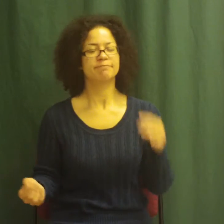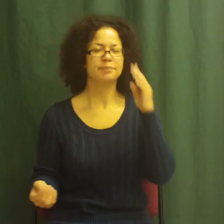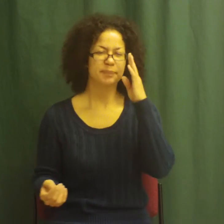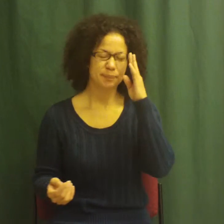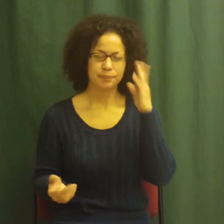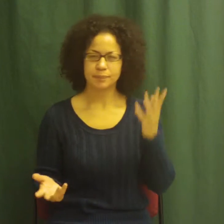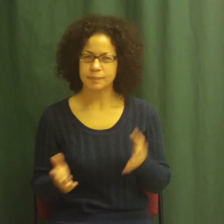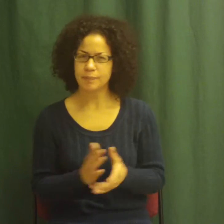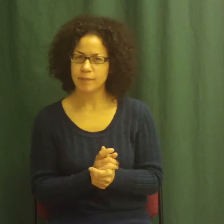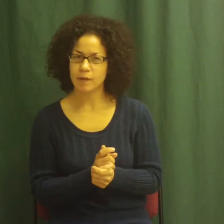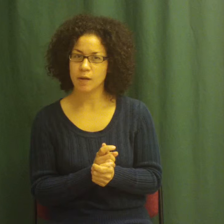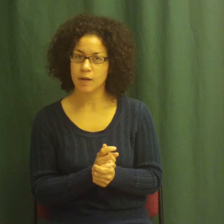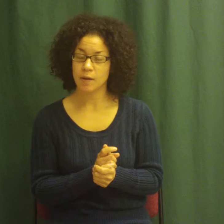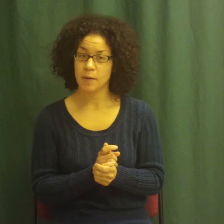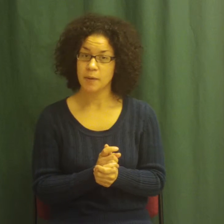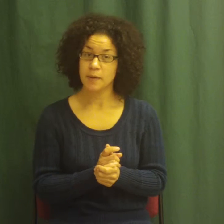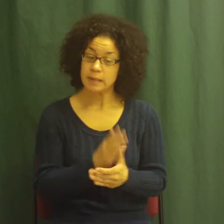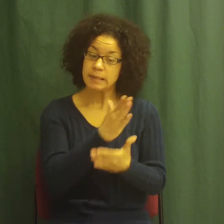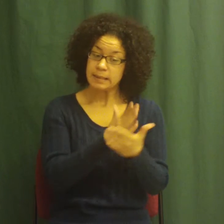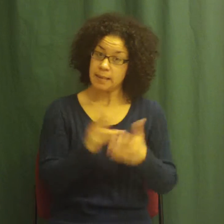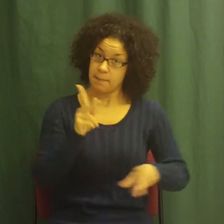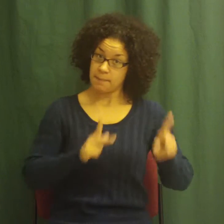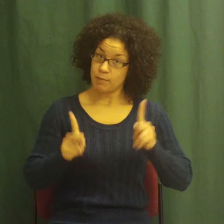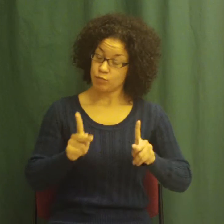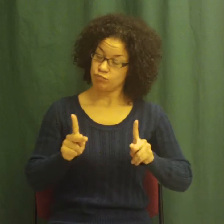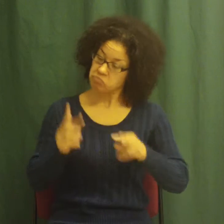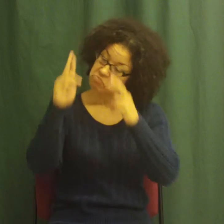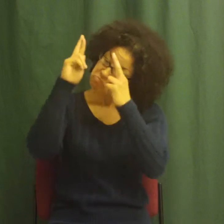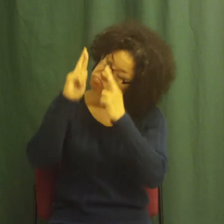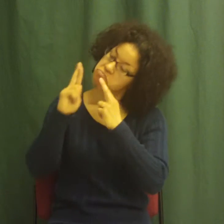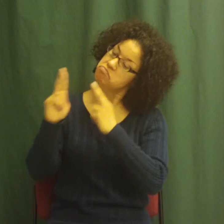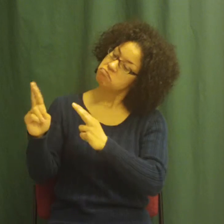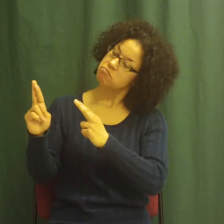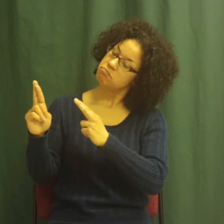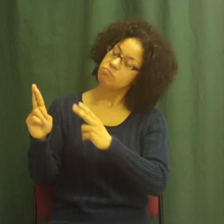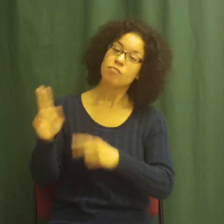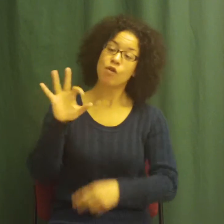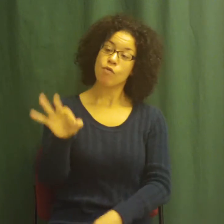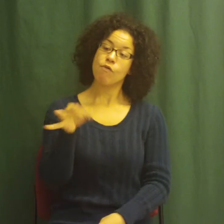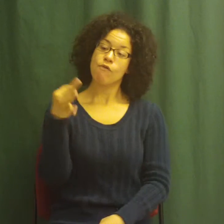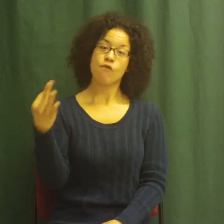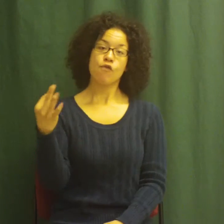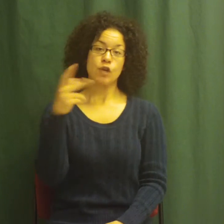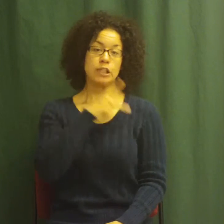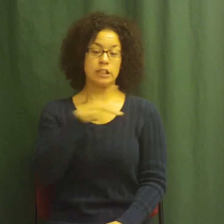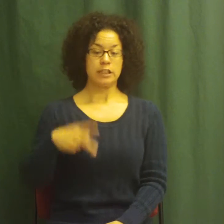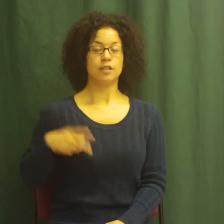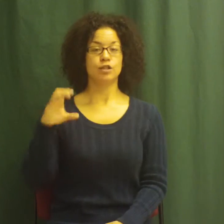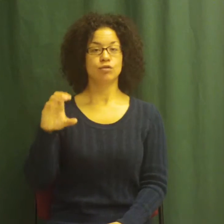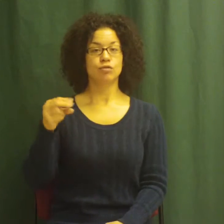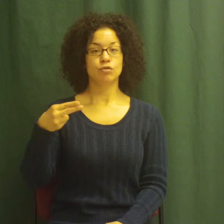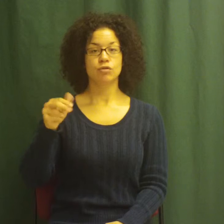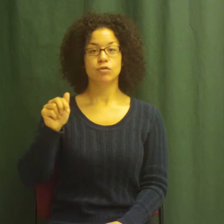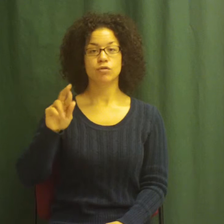also respected by some. The French King Charles III, known as Charles the